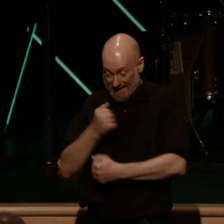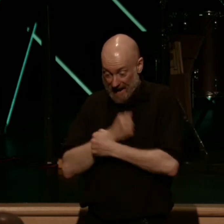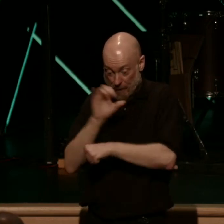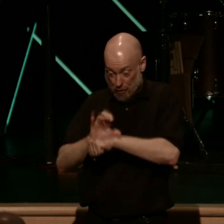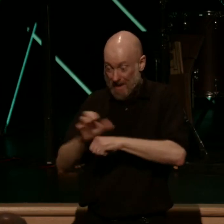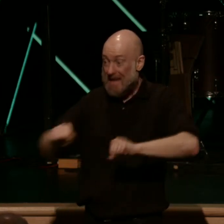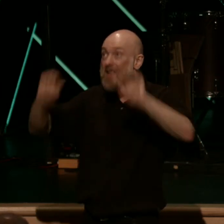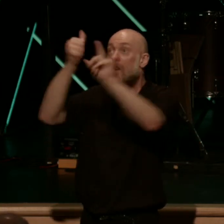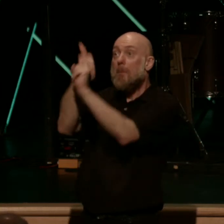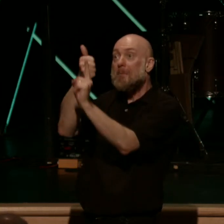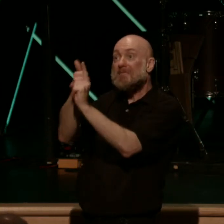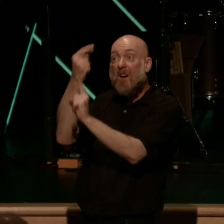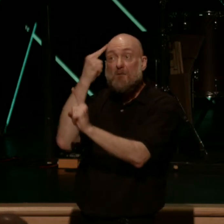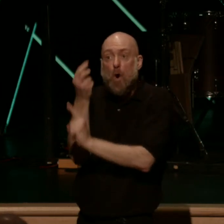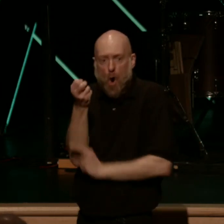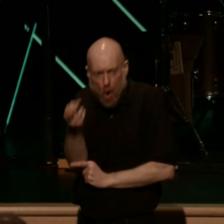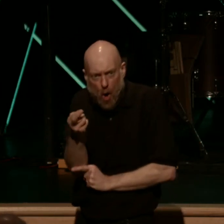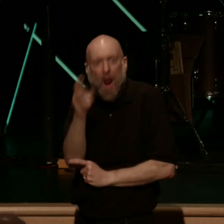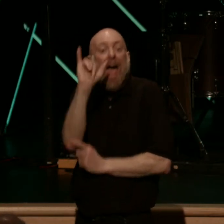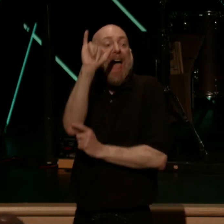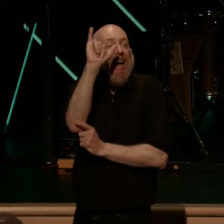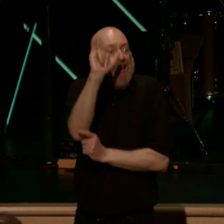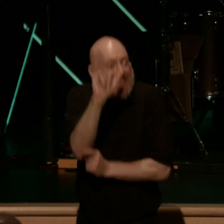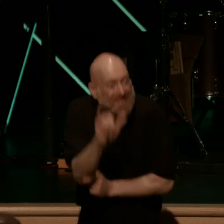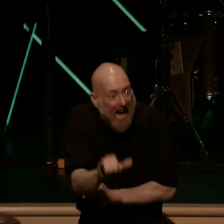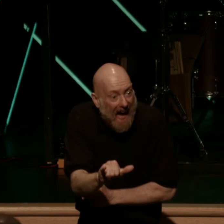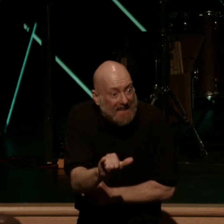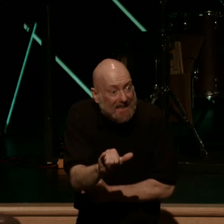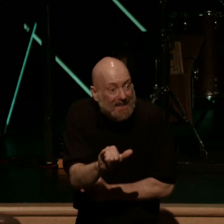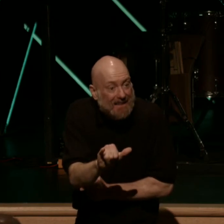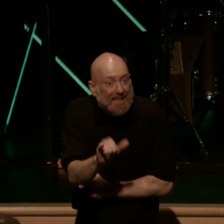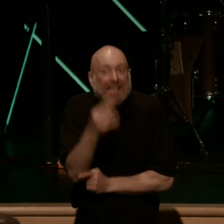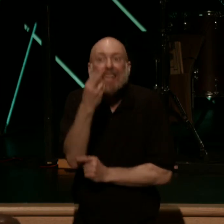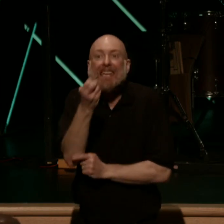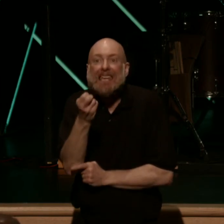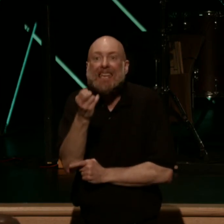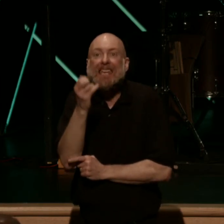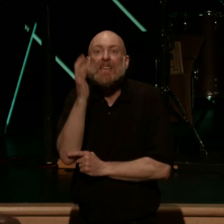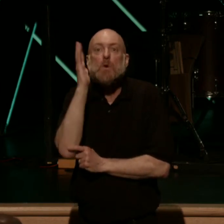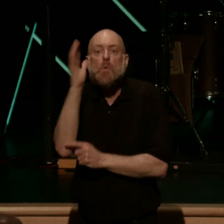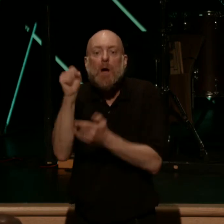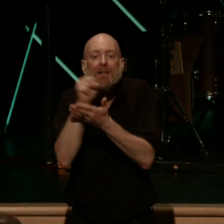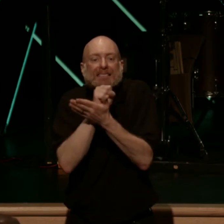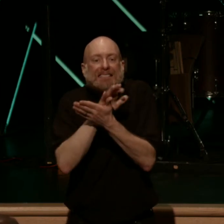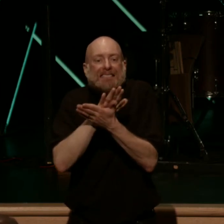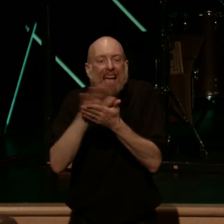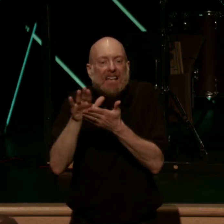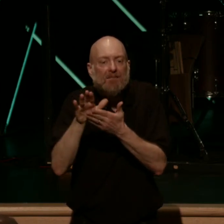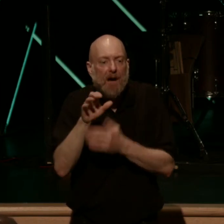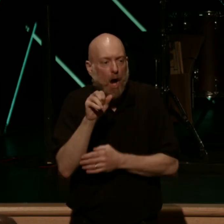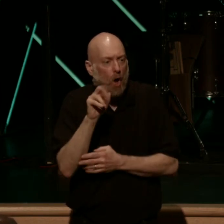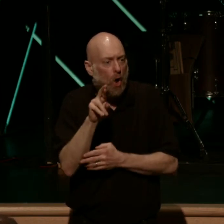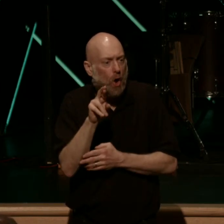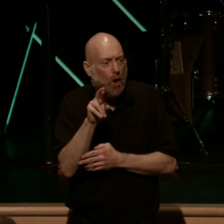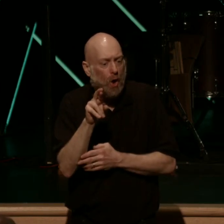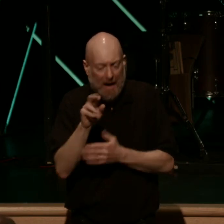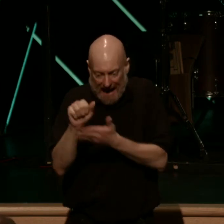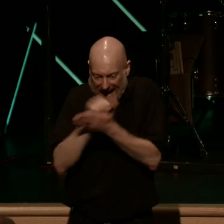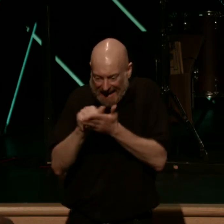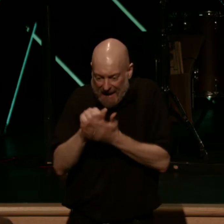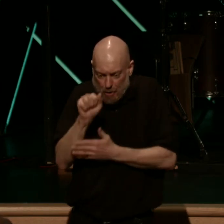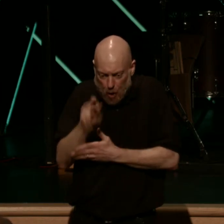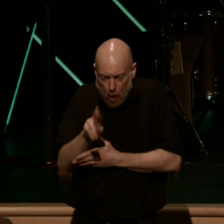and gave himself up for her, that he might sanctify her, having cleansed